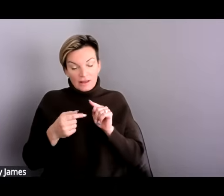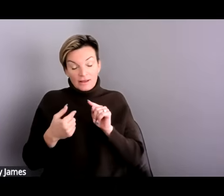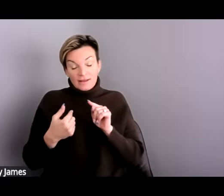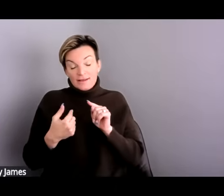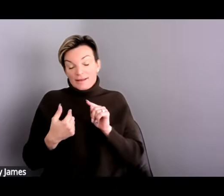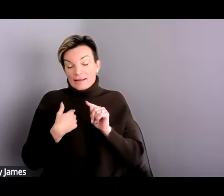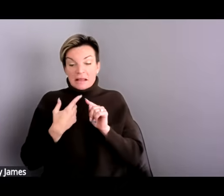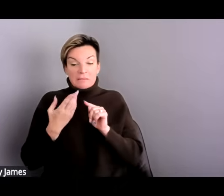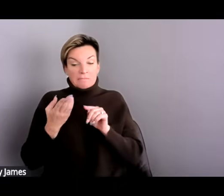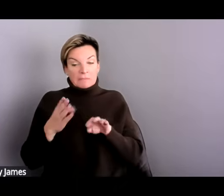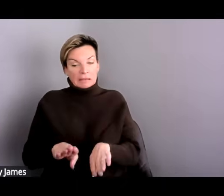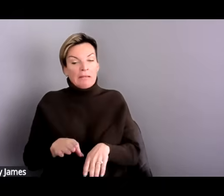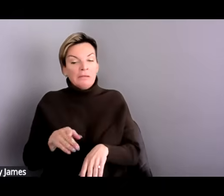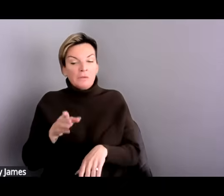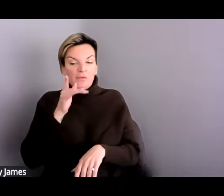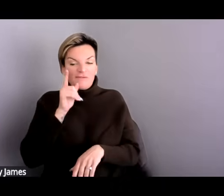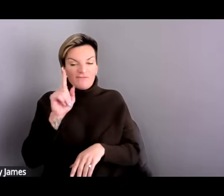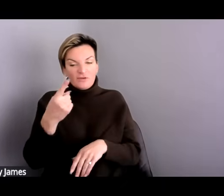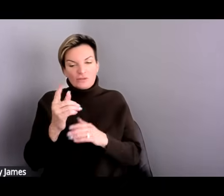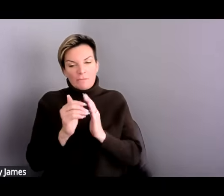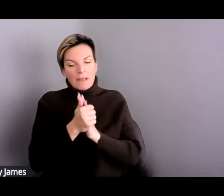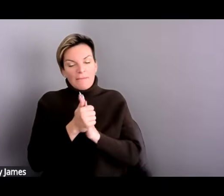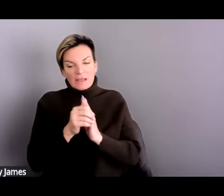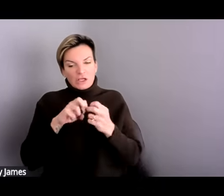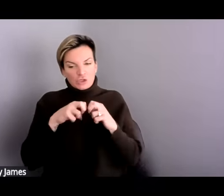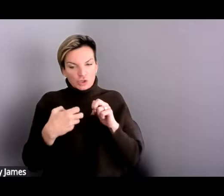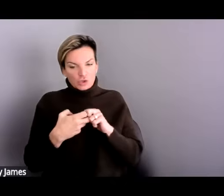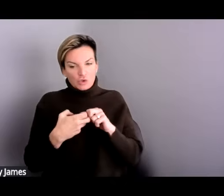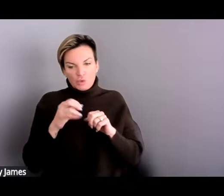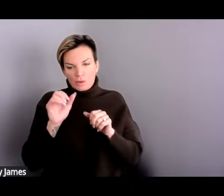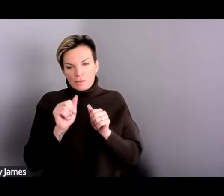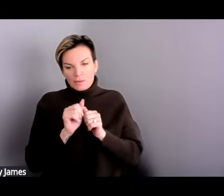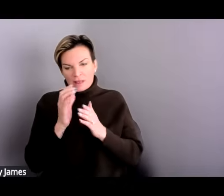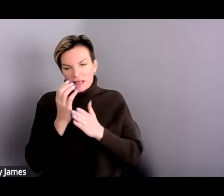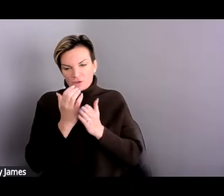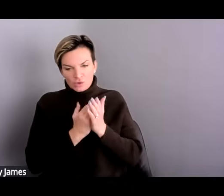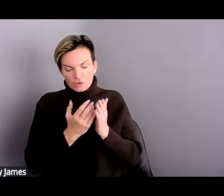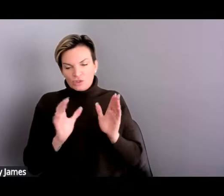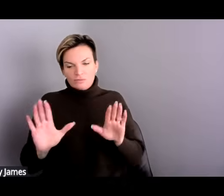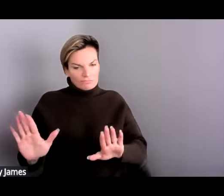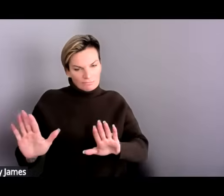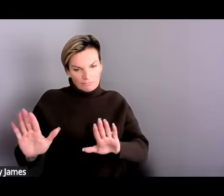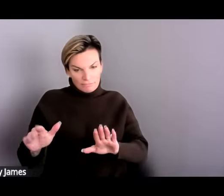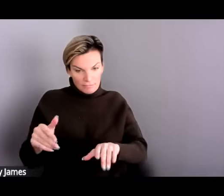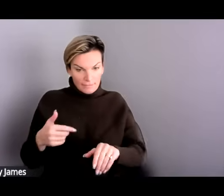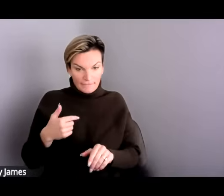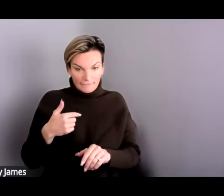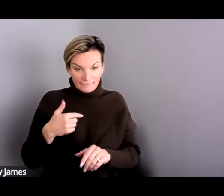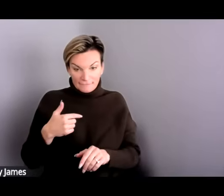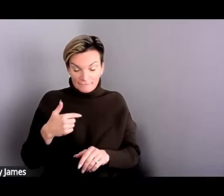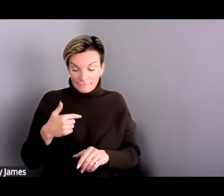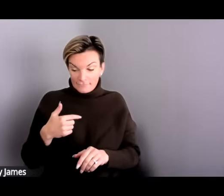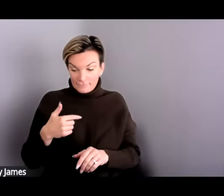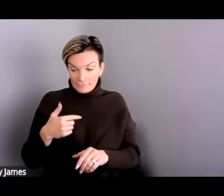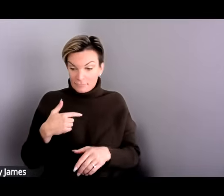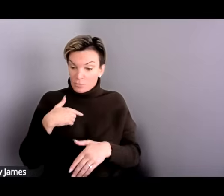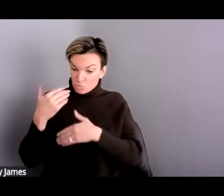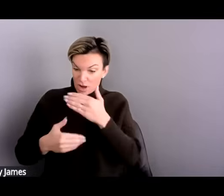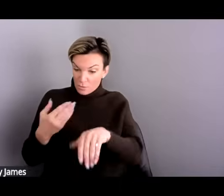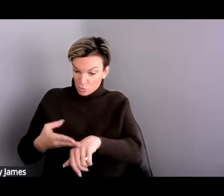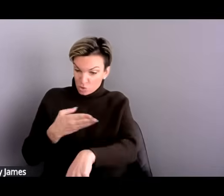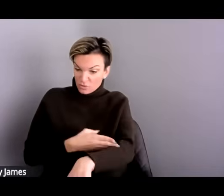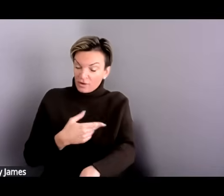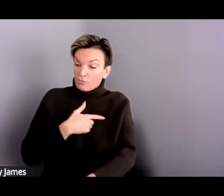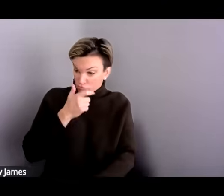issues with that. So am I opposed to making the process better? No. Do I think